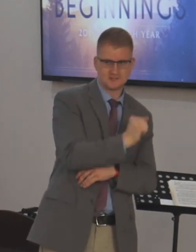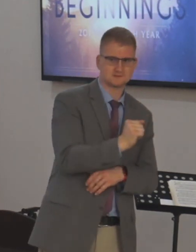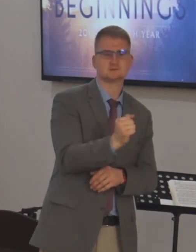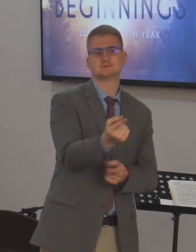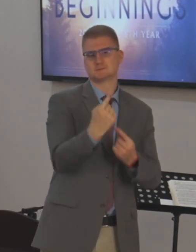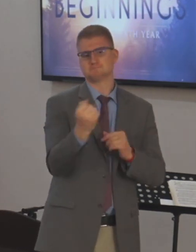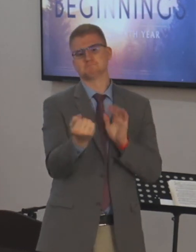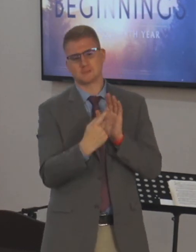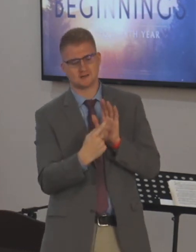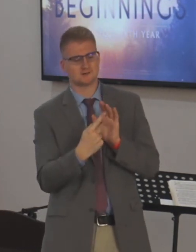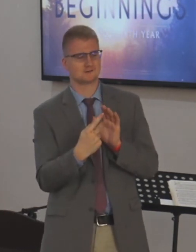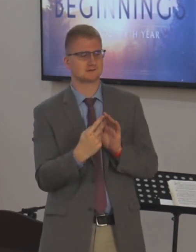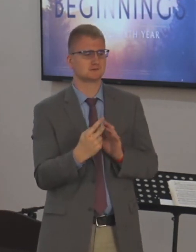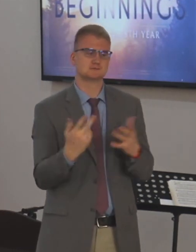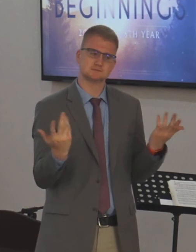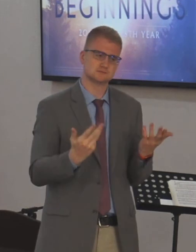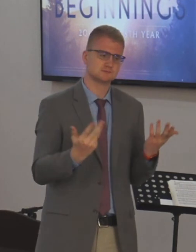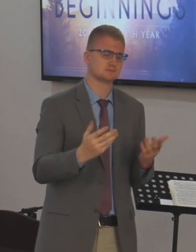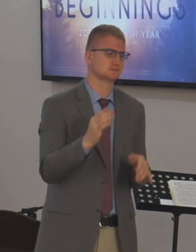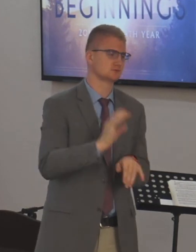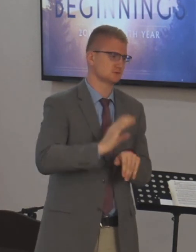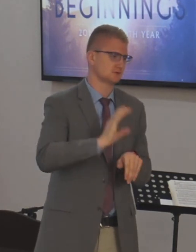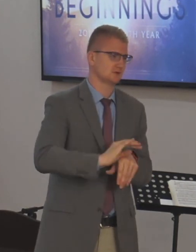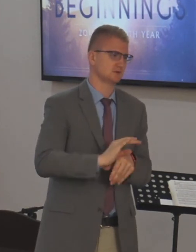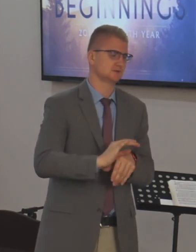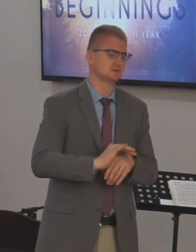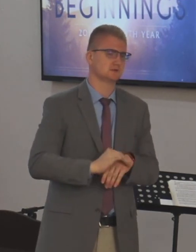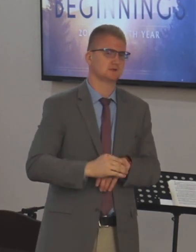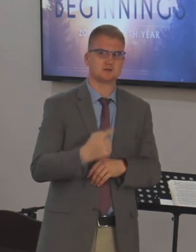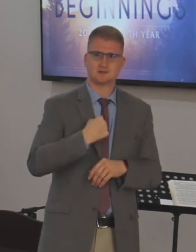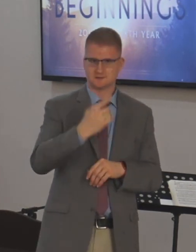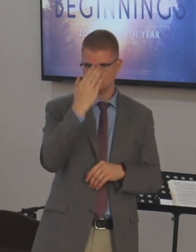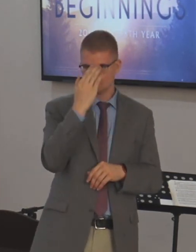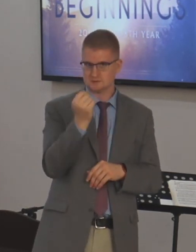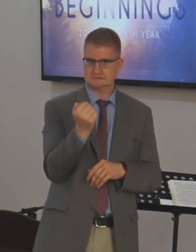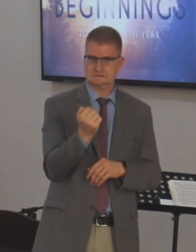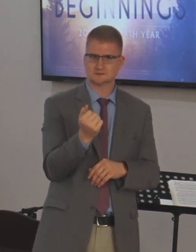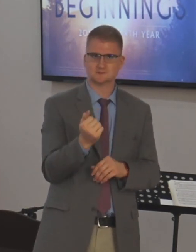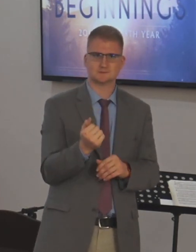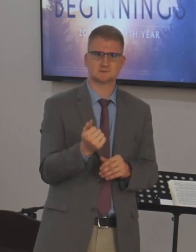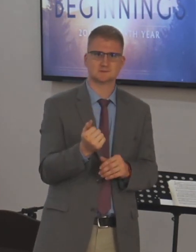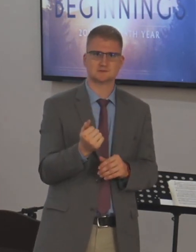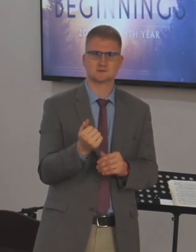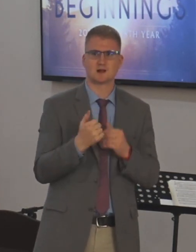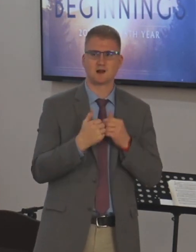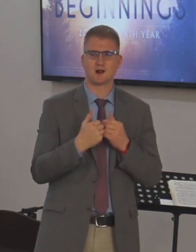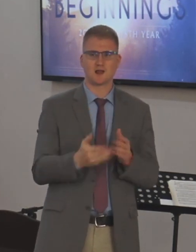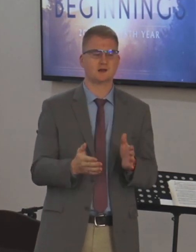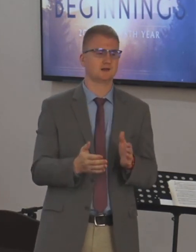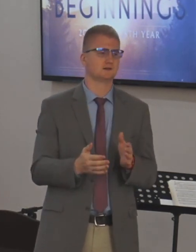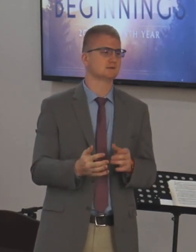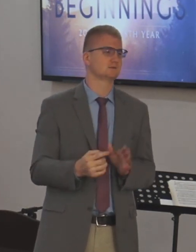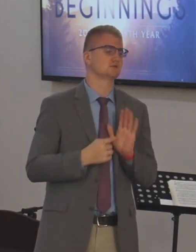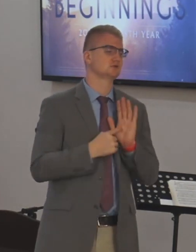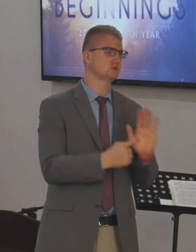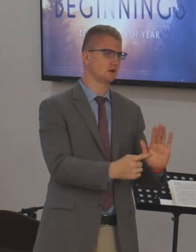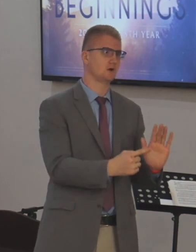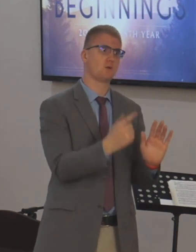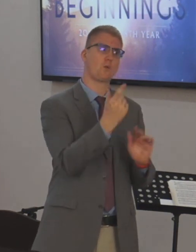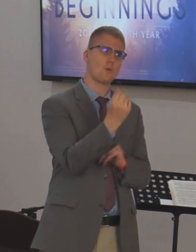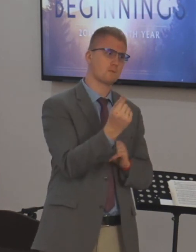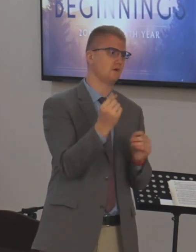Don't miss it. Come be in church. Be in church. And I know we're a little late. I got to just show you this verse. I should have showed you